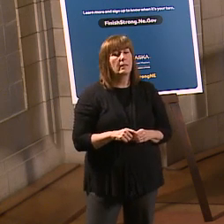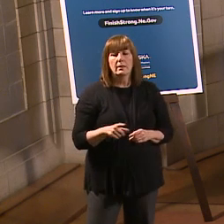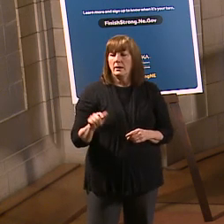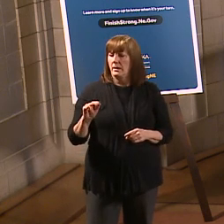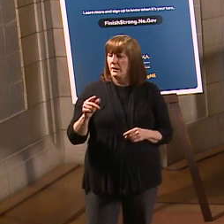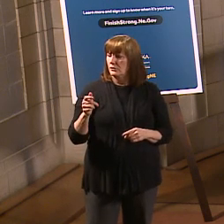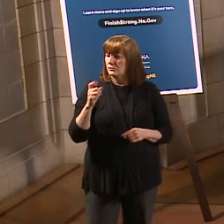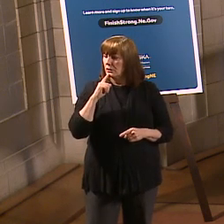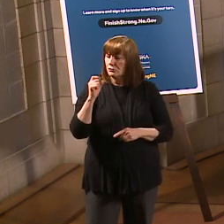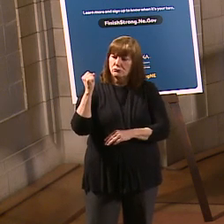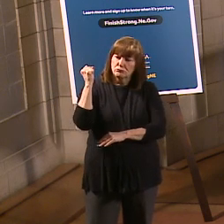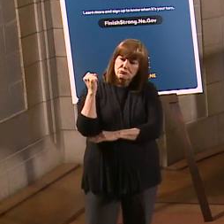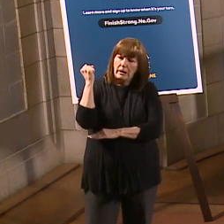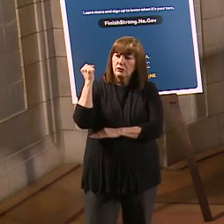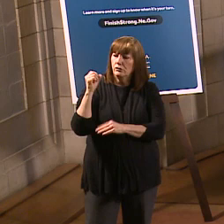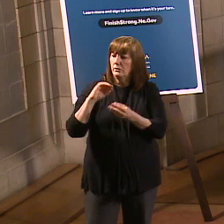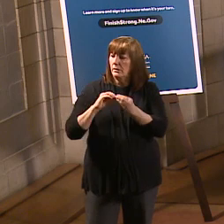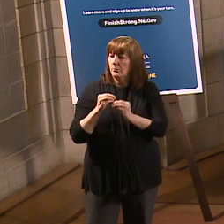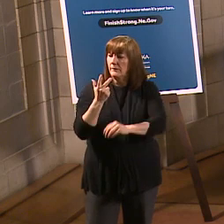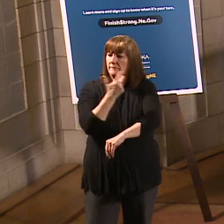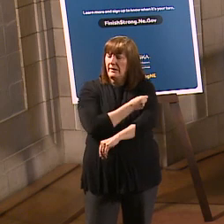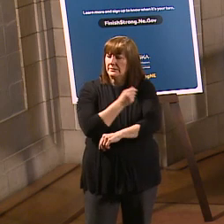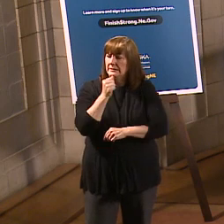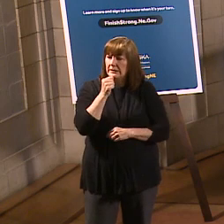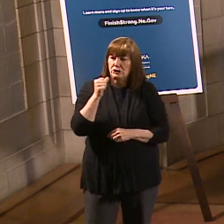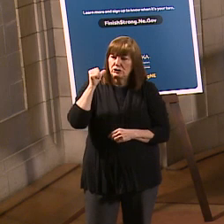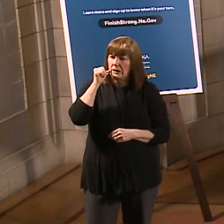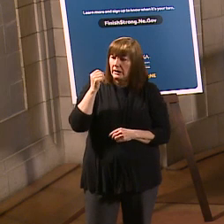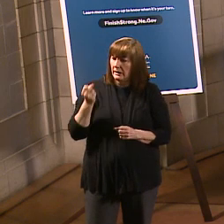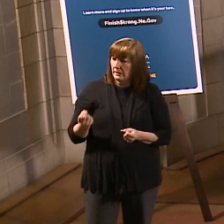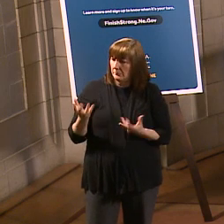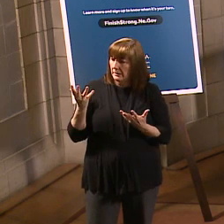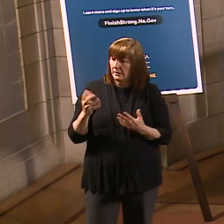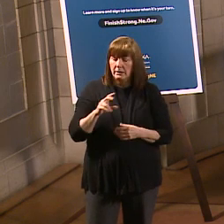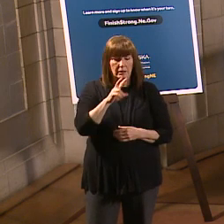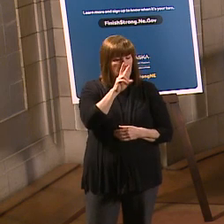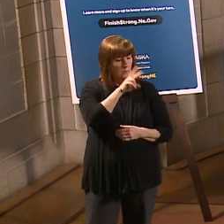Angie, what was the record number of vaccines that we delivered yesterday? It was